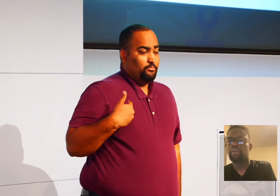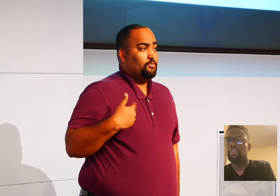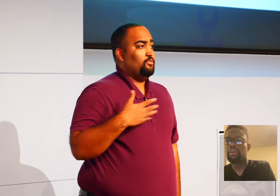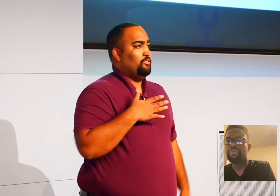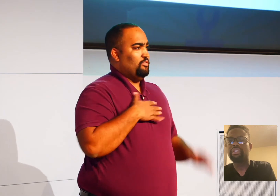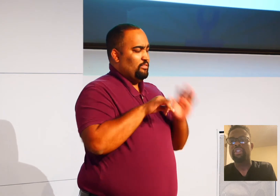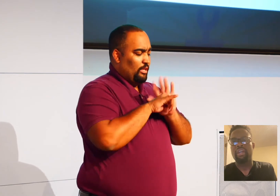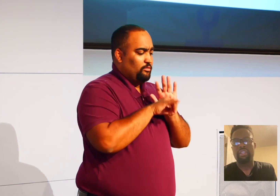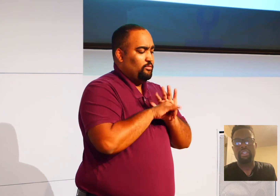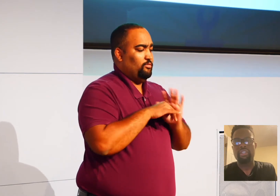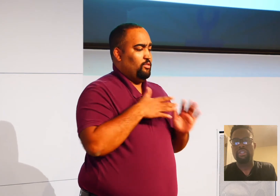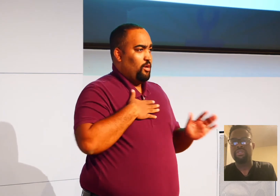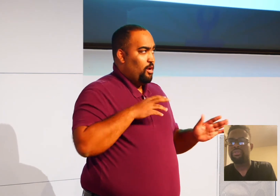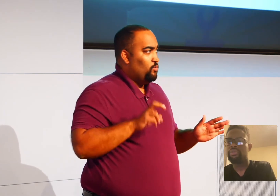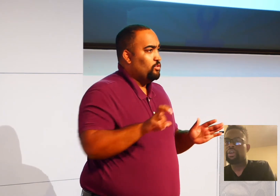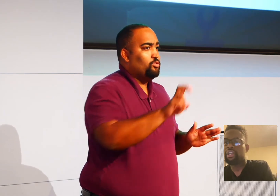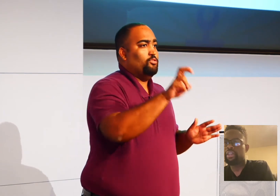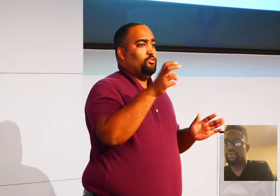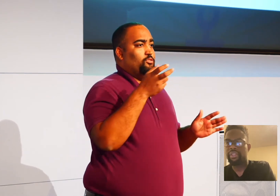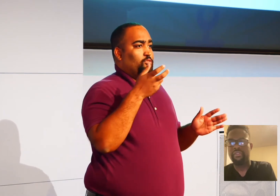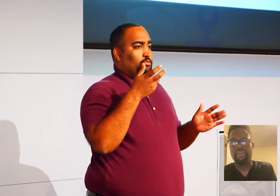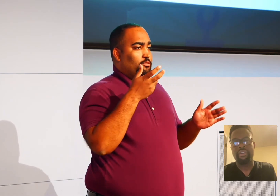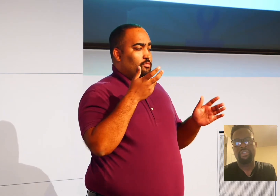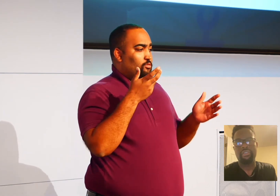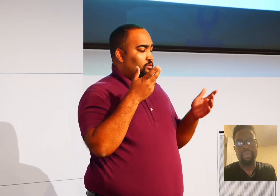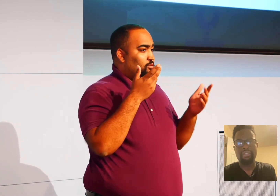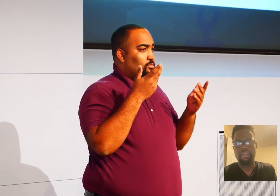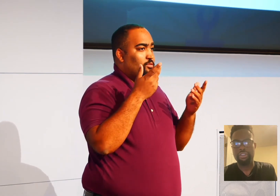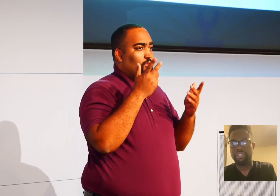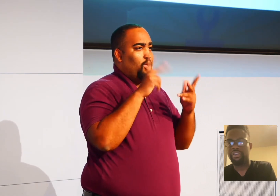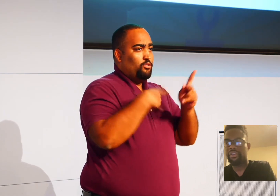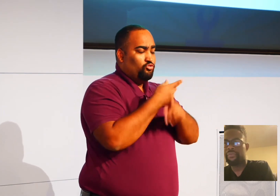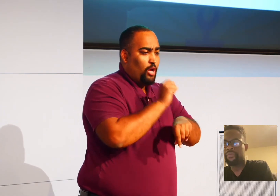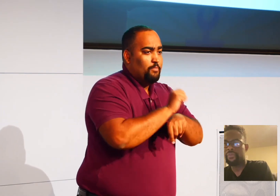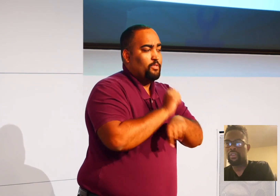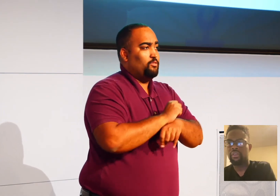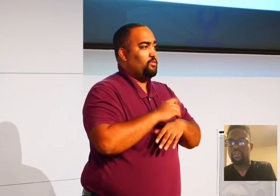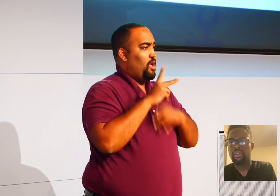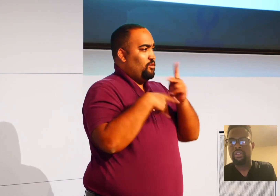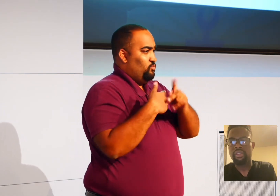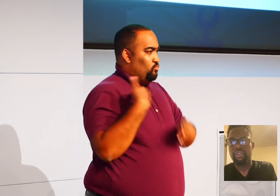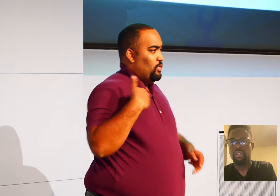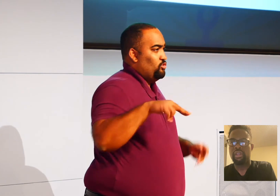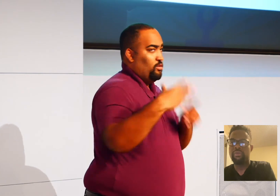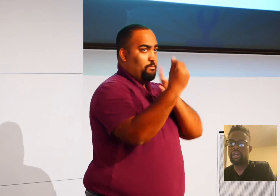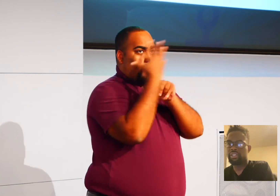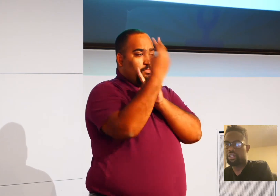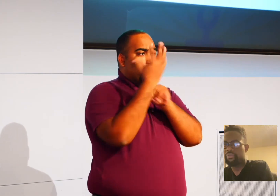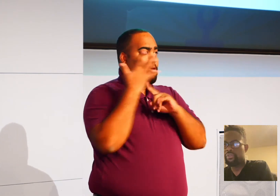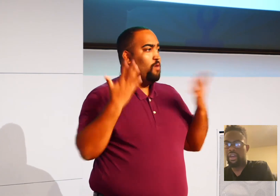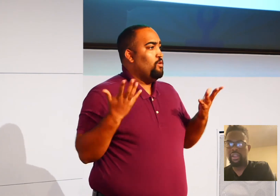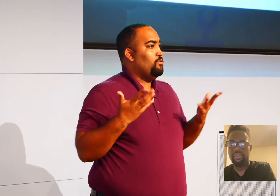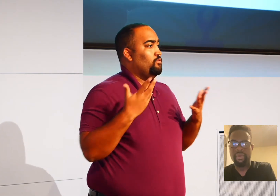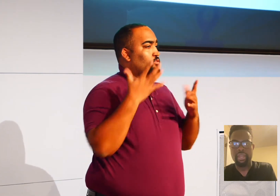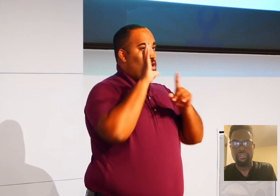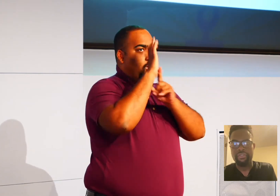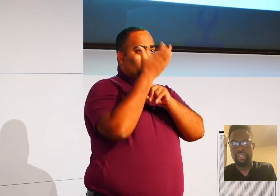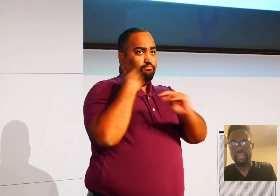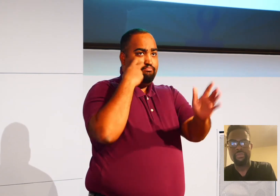Now, positionality is who you are and how you identify yourself based on your journey, like what kind of job you had in the past or everything that you've been